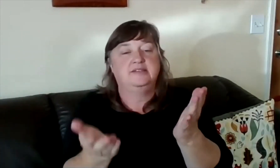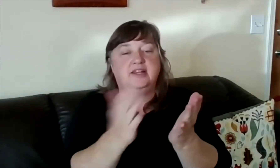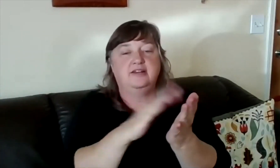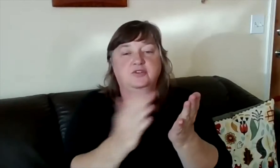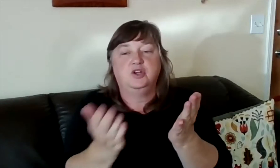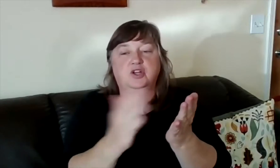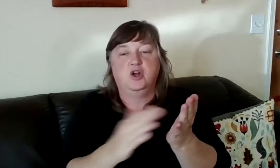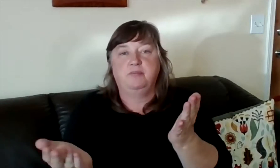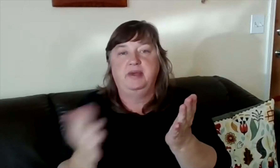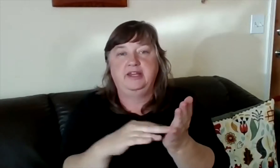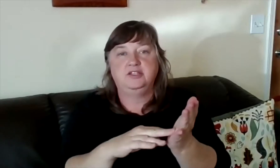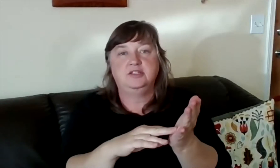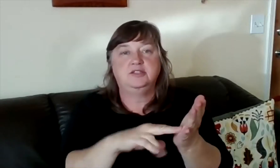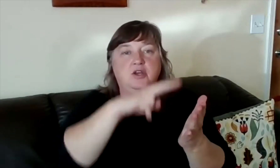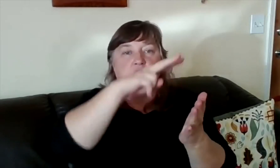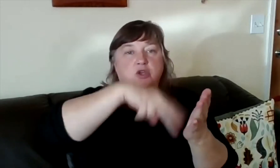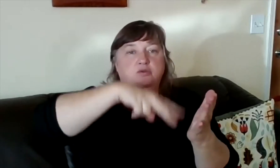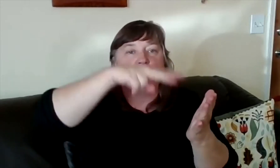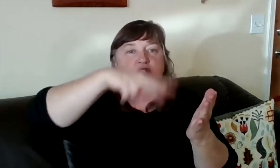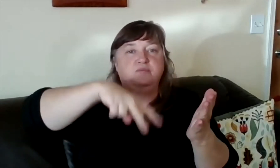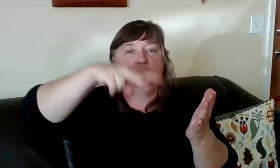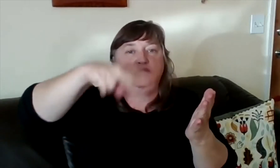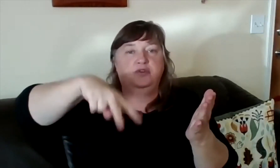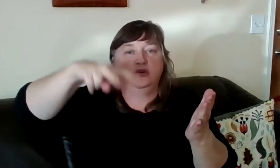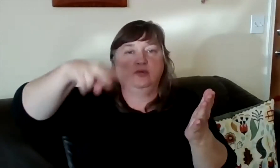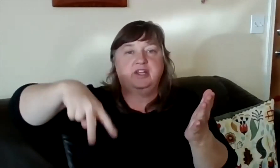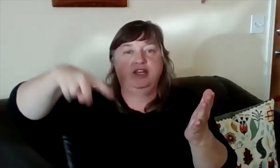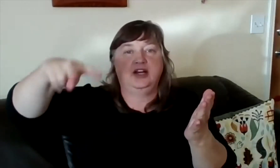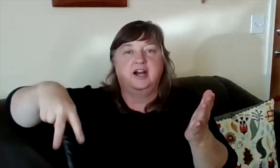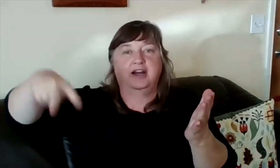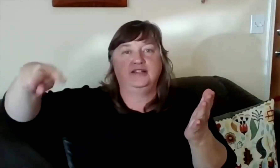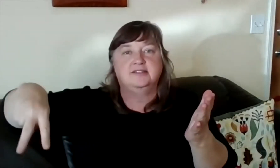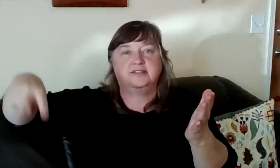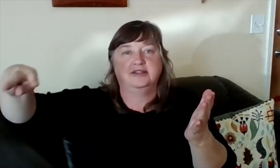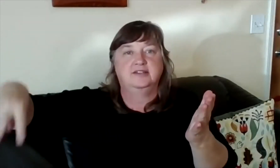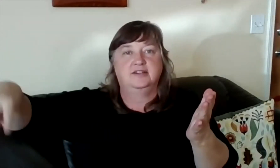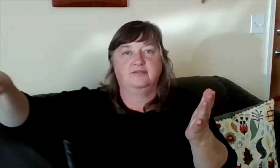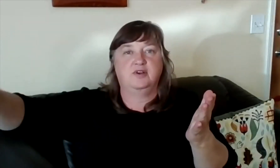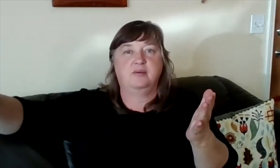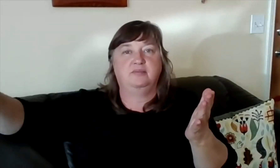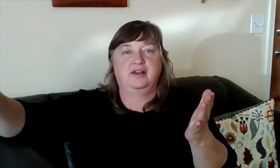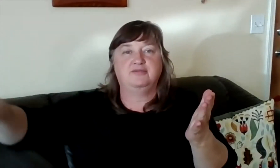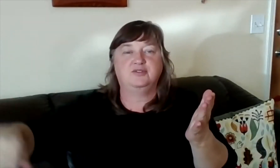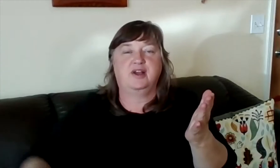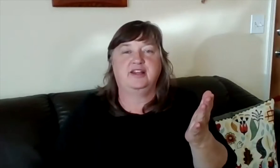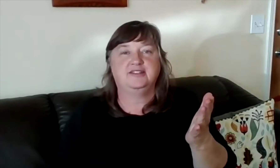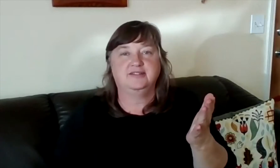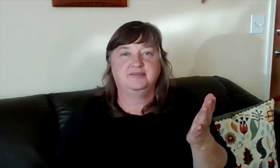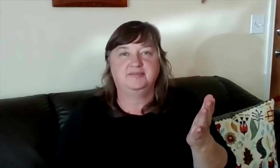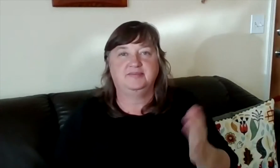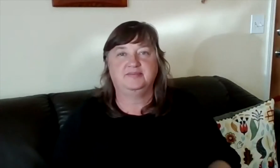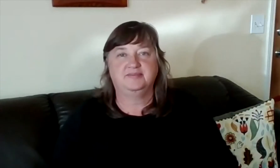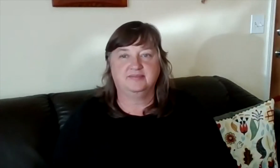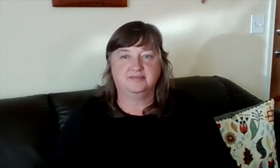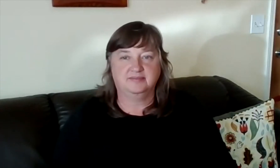Instead of turning all the pages, you just move your reading eyes from left to right.